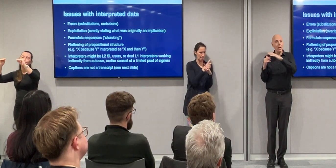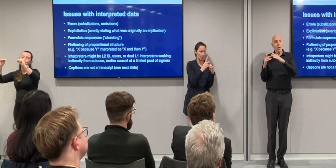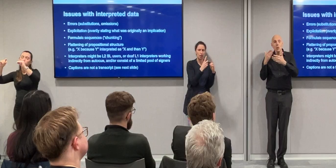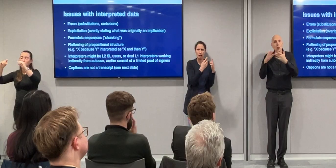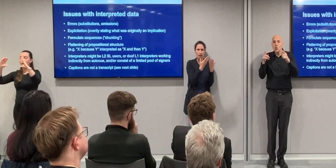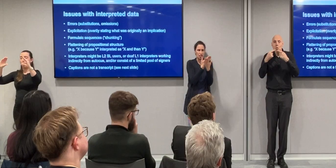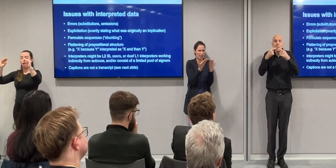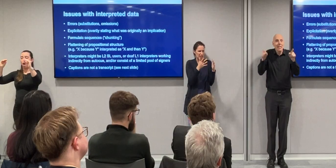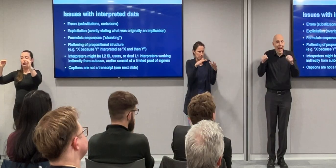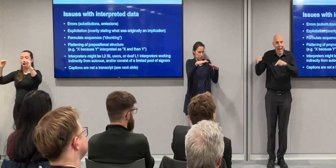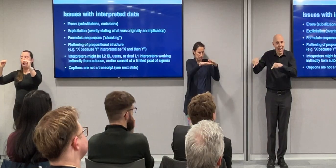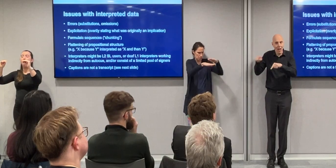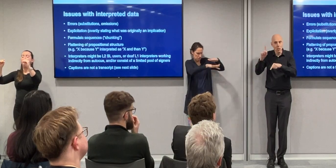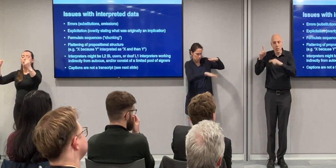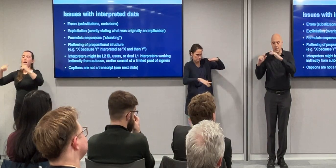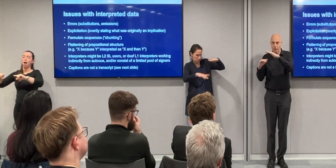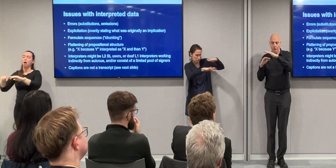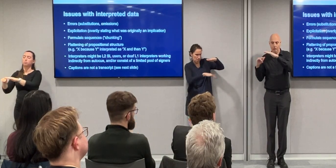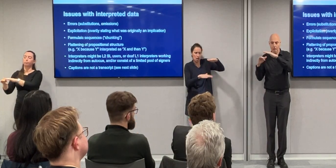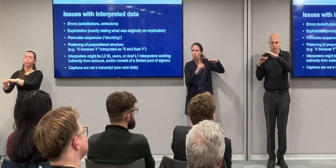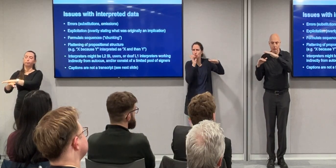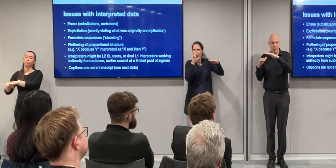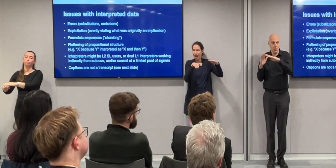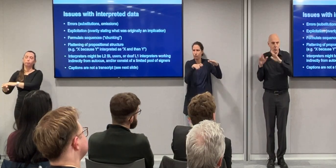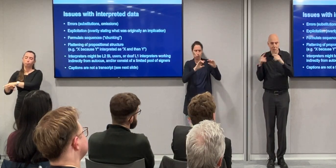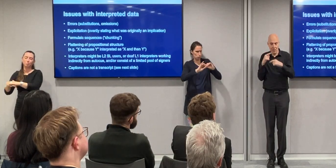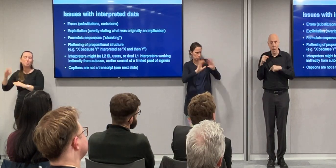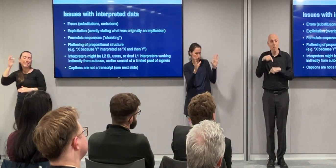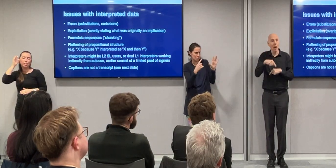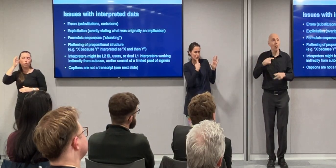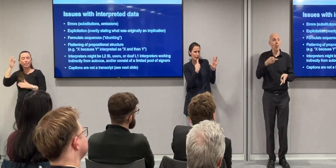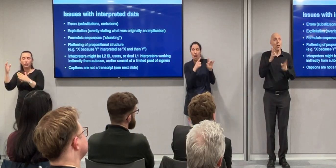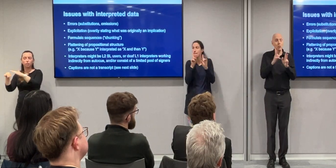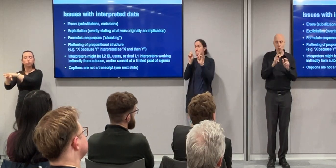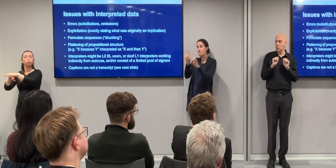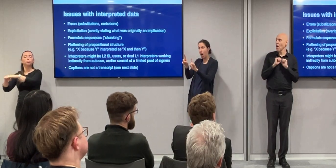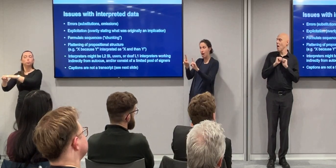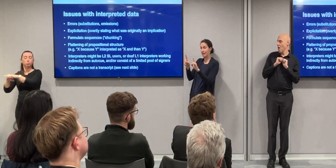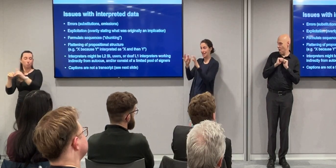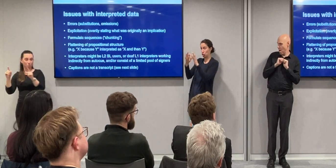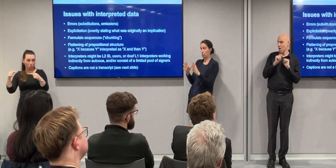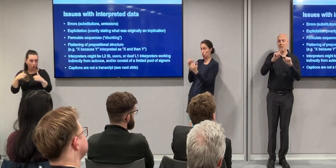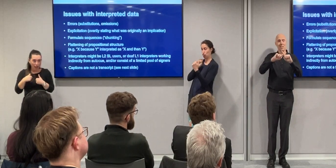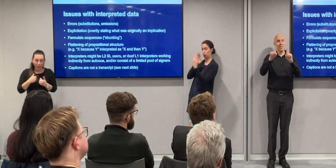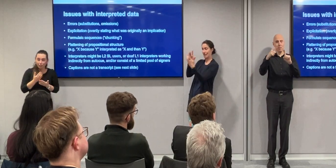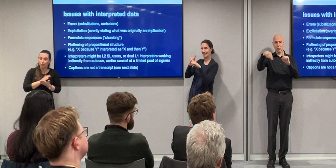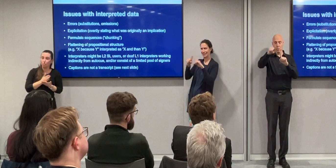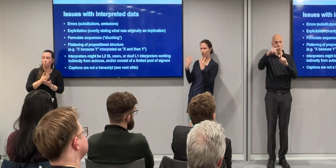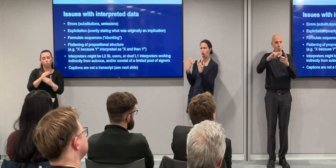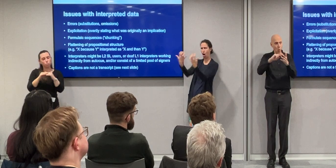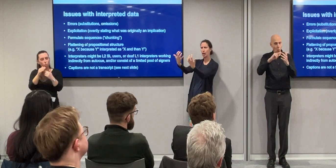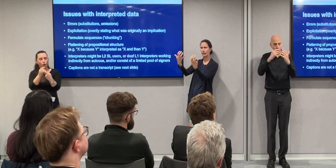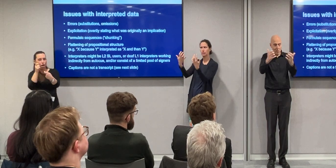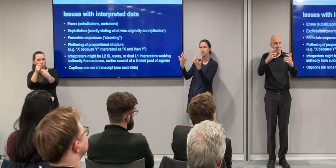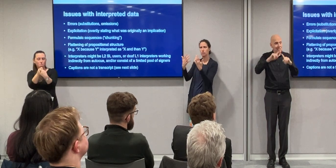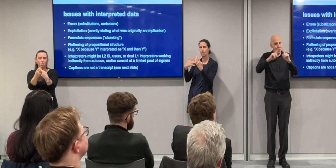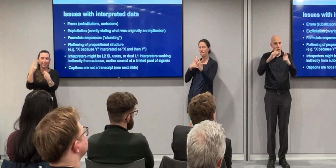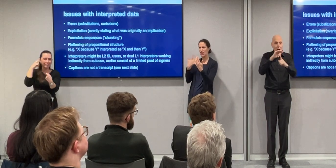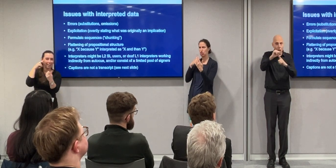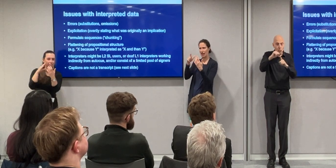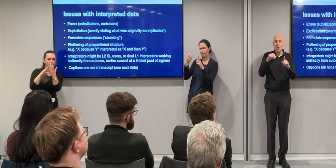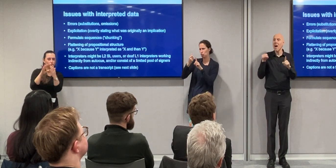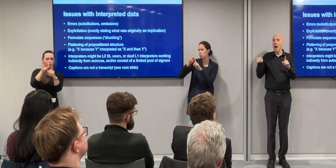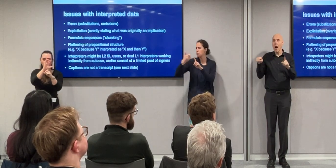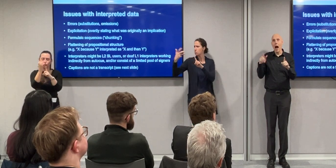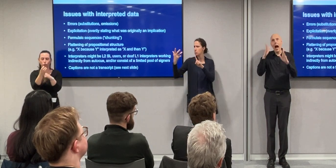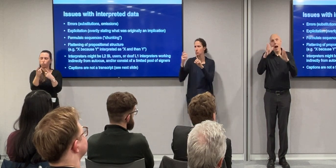implications that you don't need to overtly state, but the interpreter who's addressing a different audience and a different culture might feel the need to unpack. So